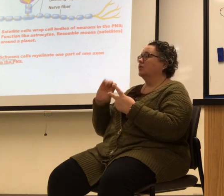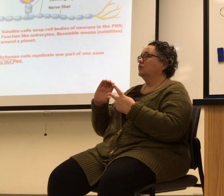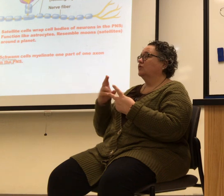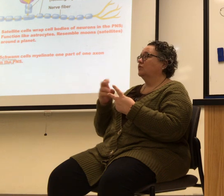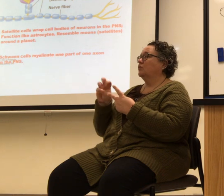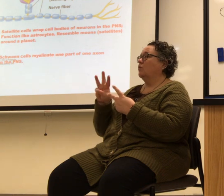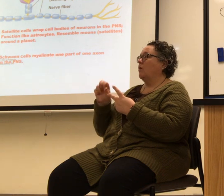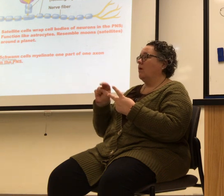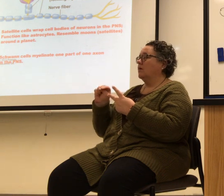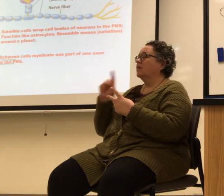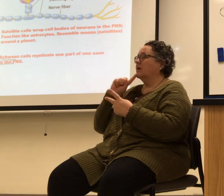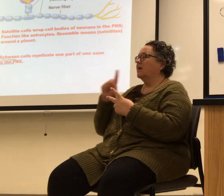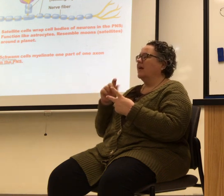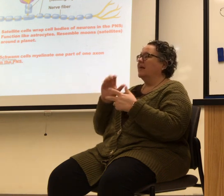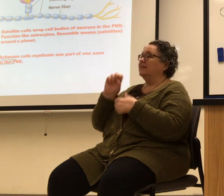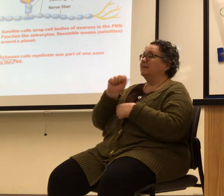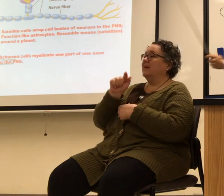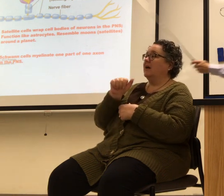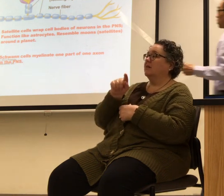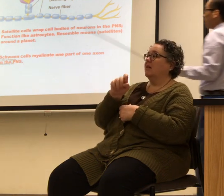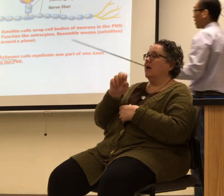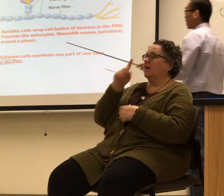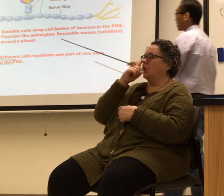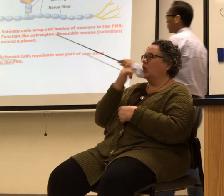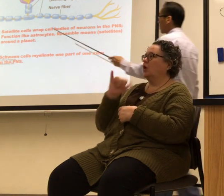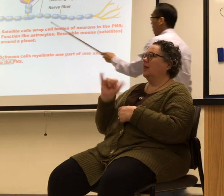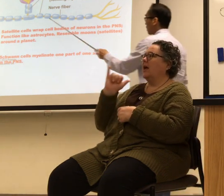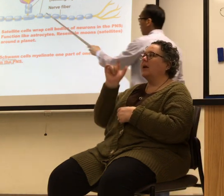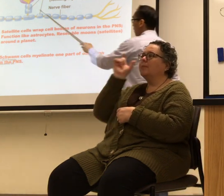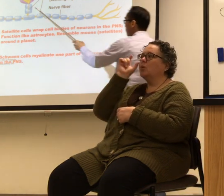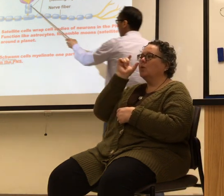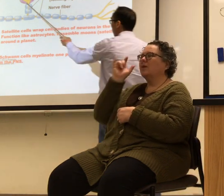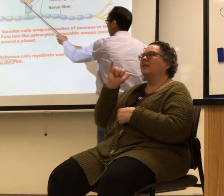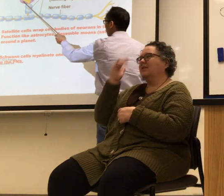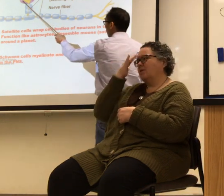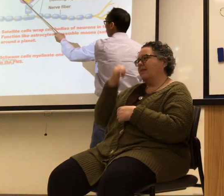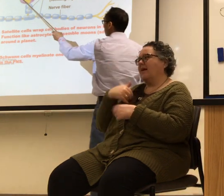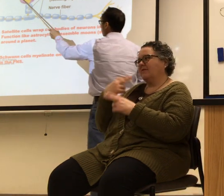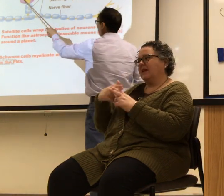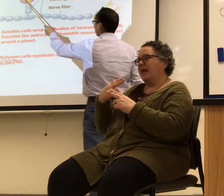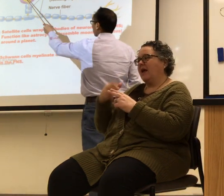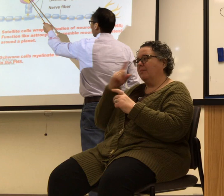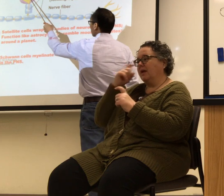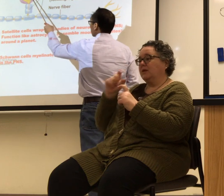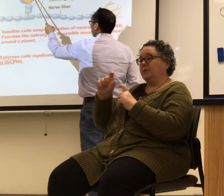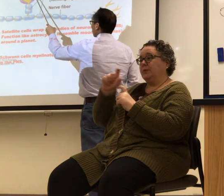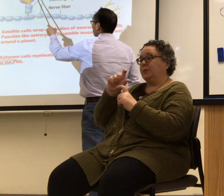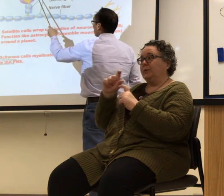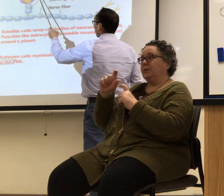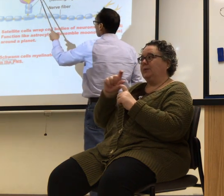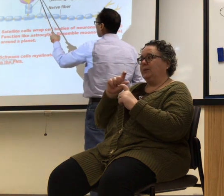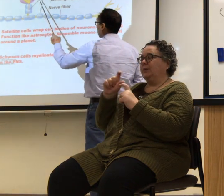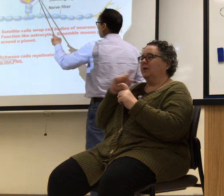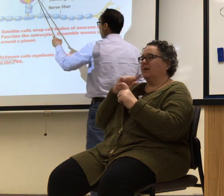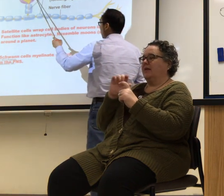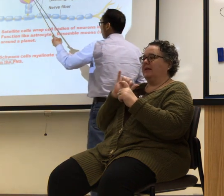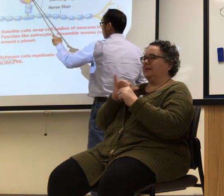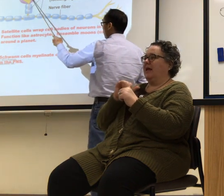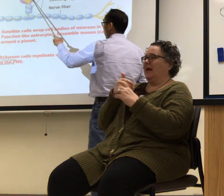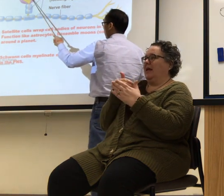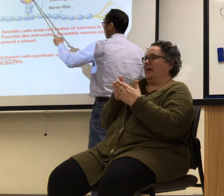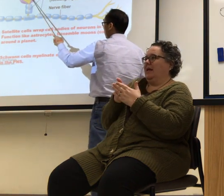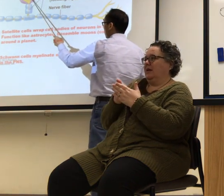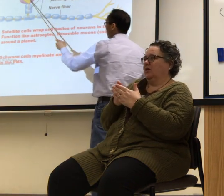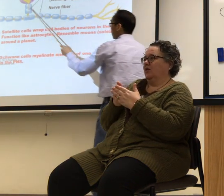satellite cells hover like moons around the cell body. That's why they got the name satellite cell. These purple cells surrounding the cell body